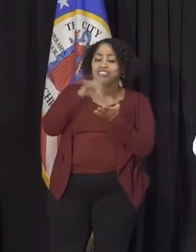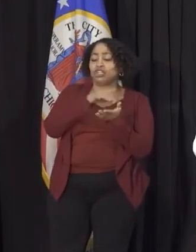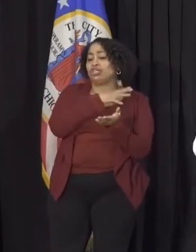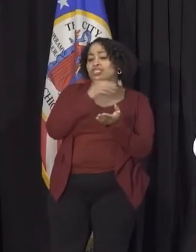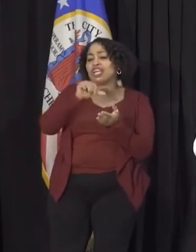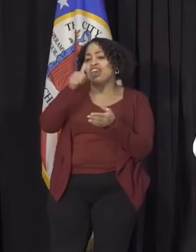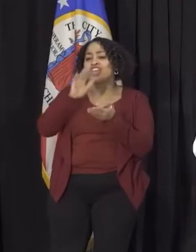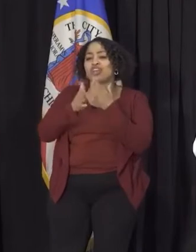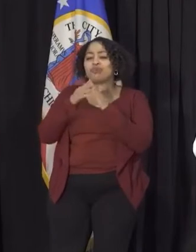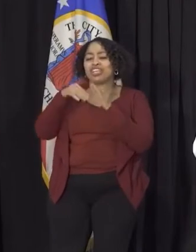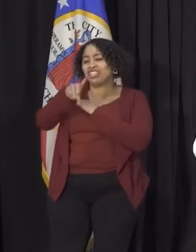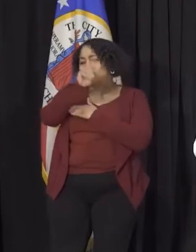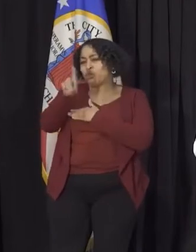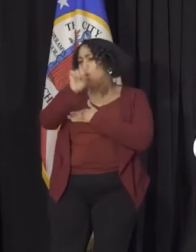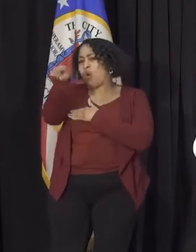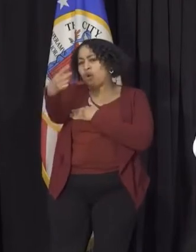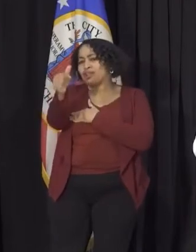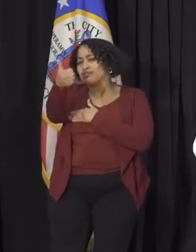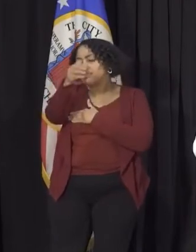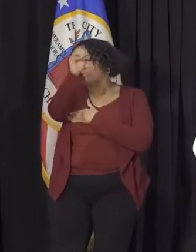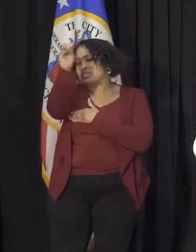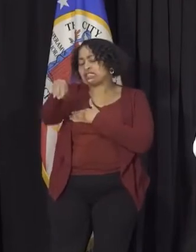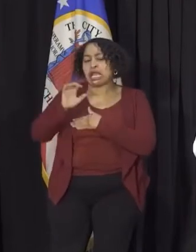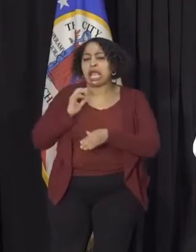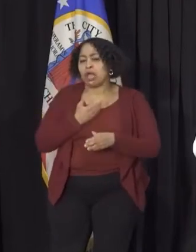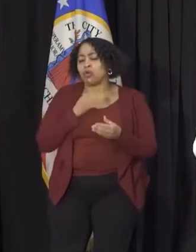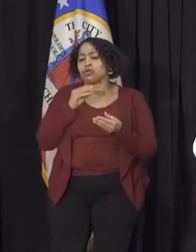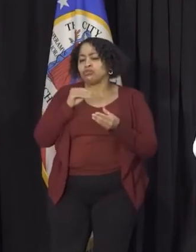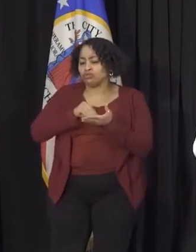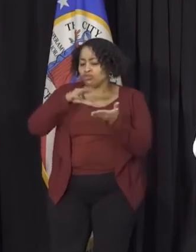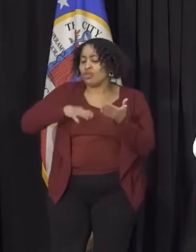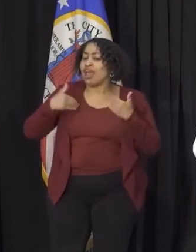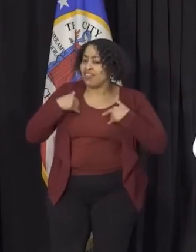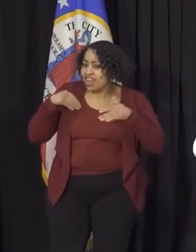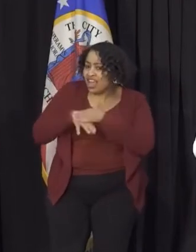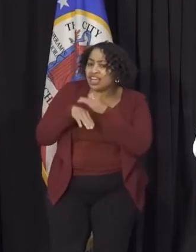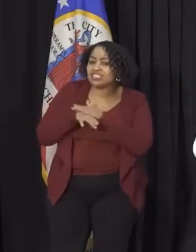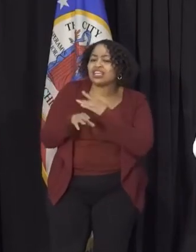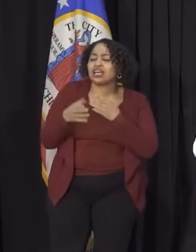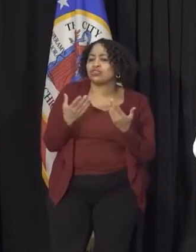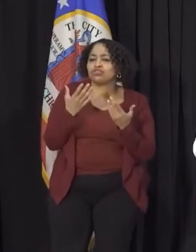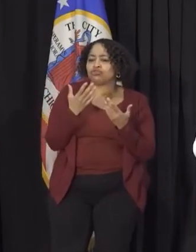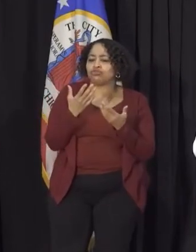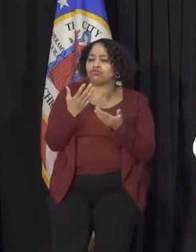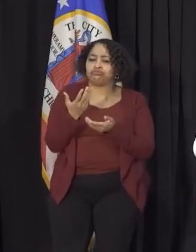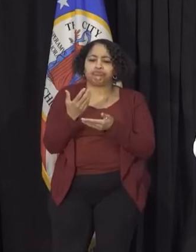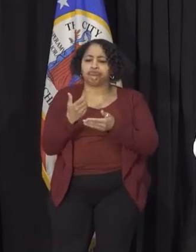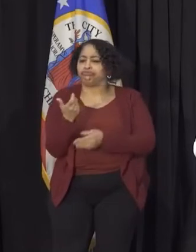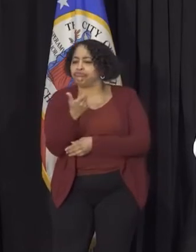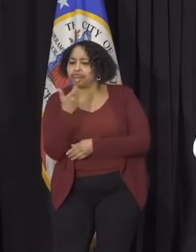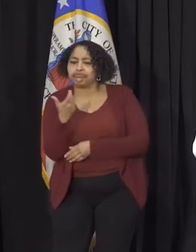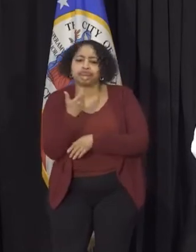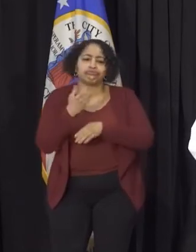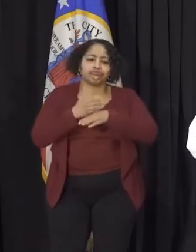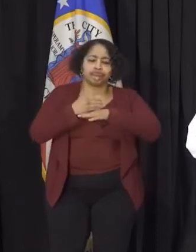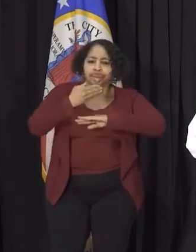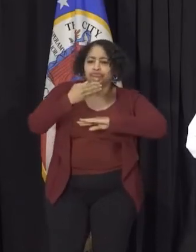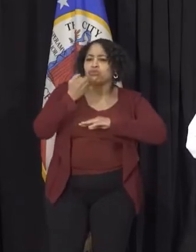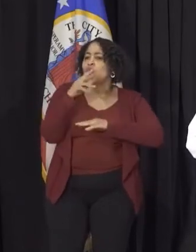Detroit, only 10% of our students have access to devices or broadband